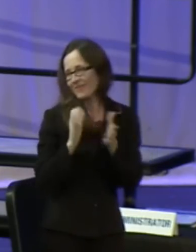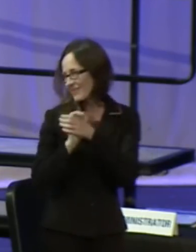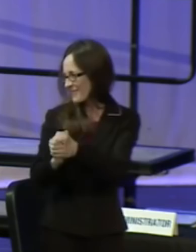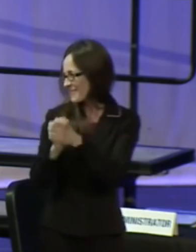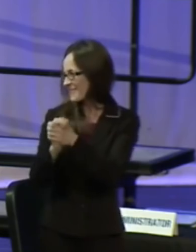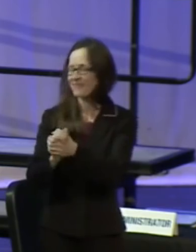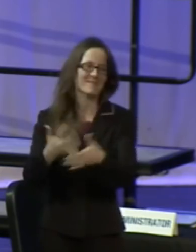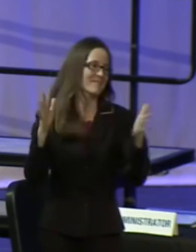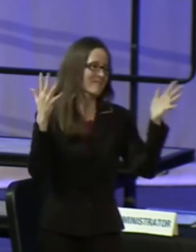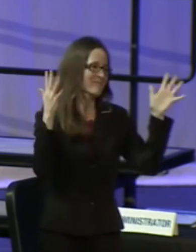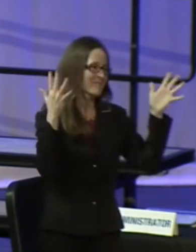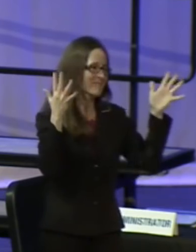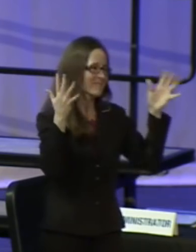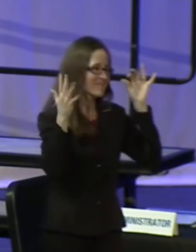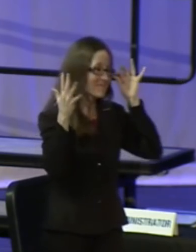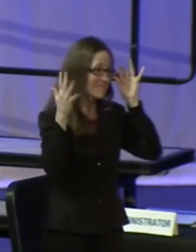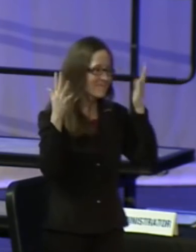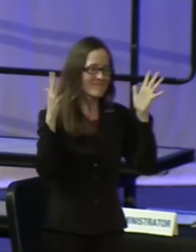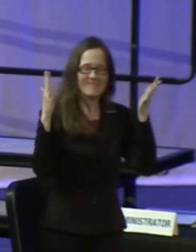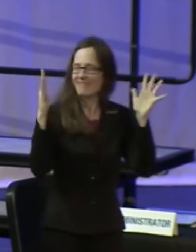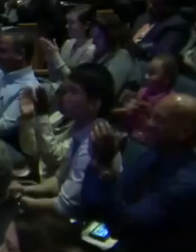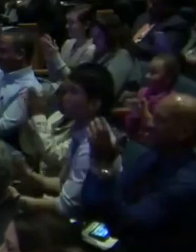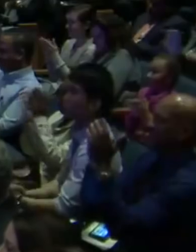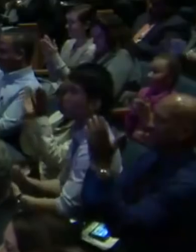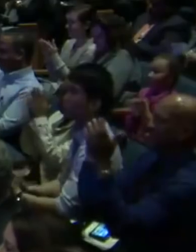you so much.